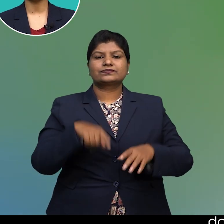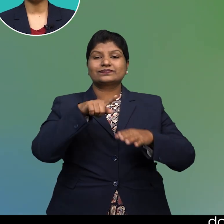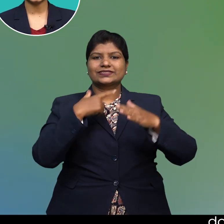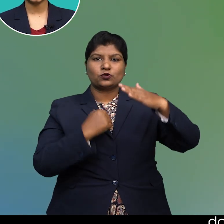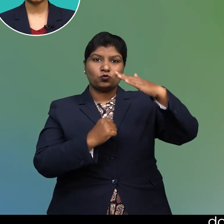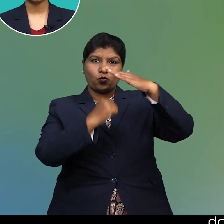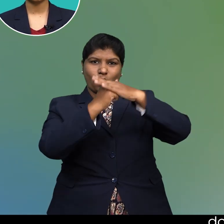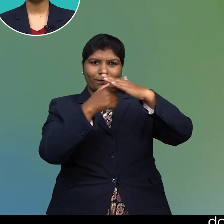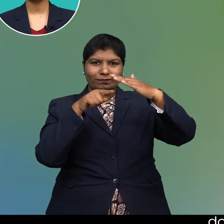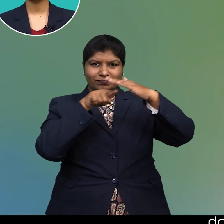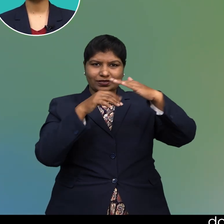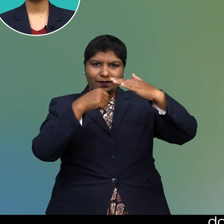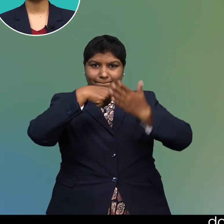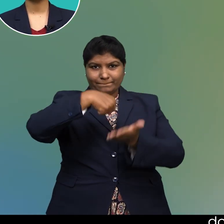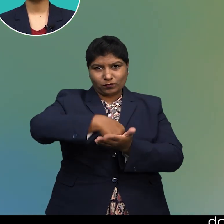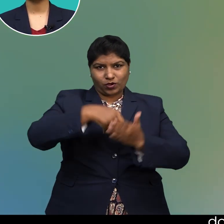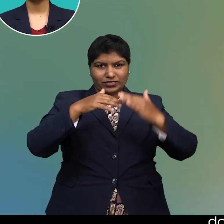while the other forming the inner layer.